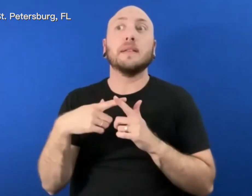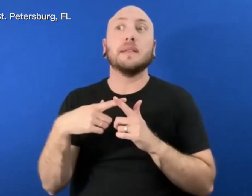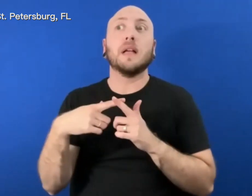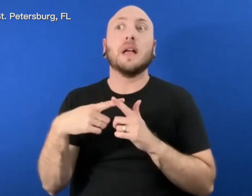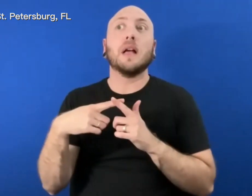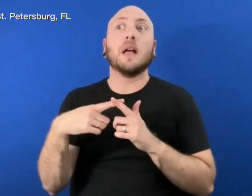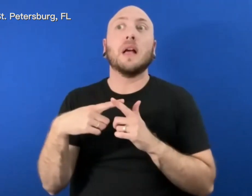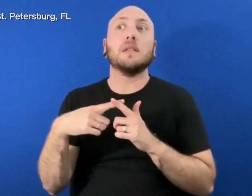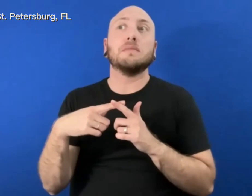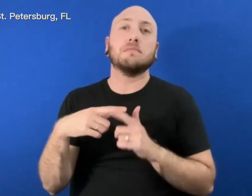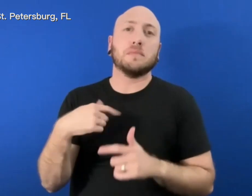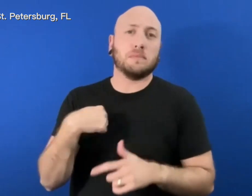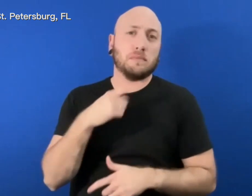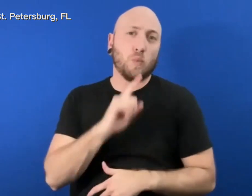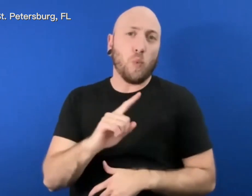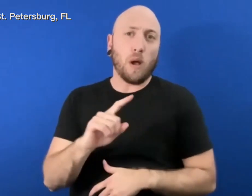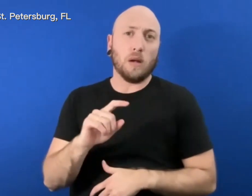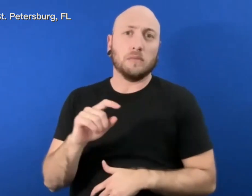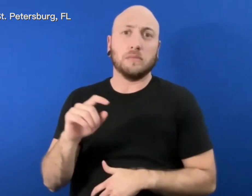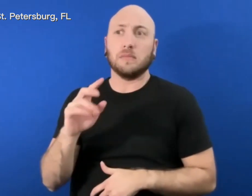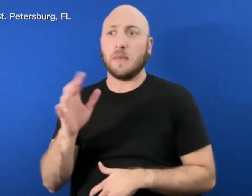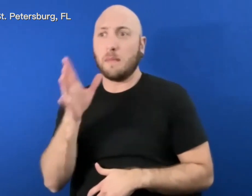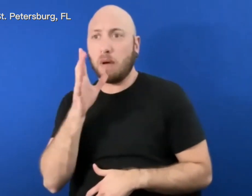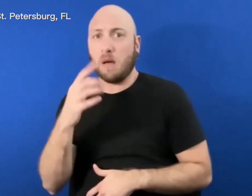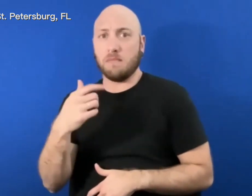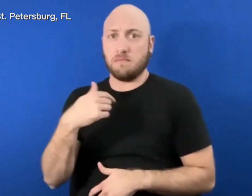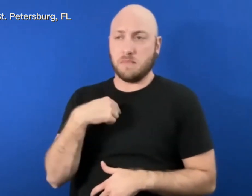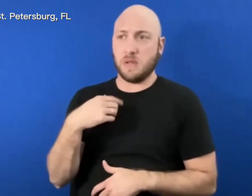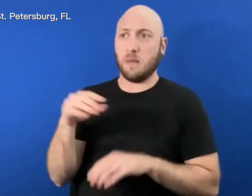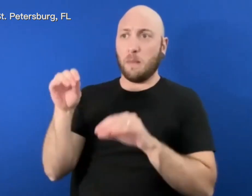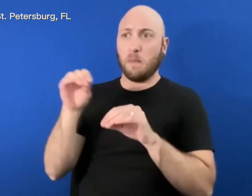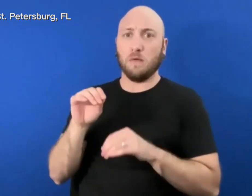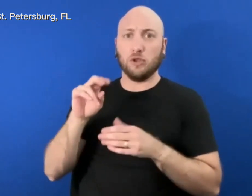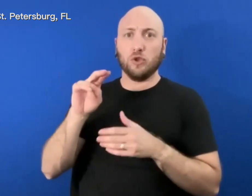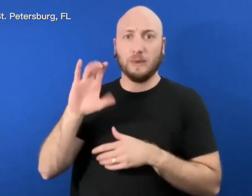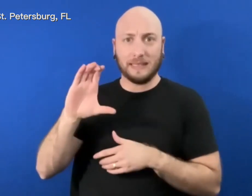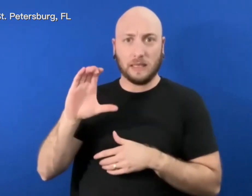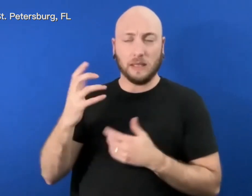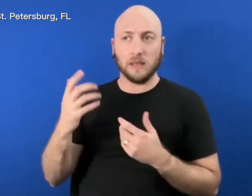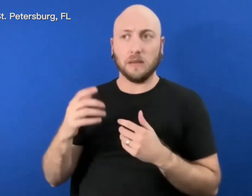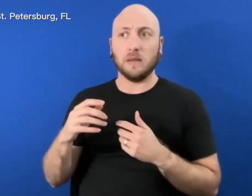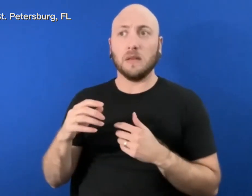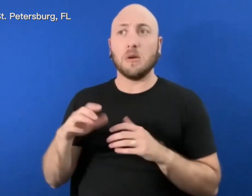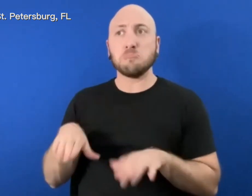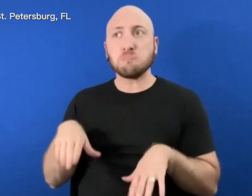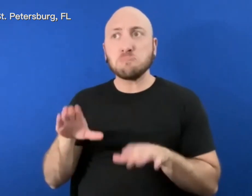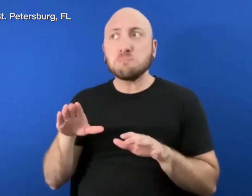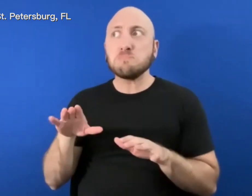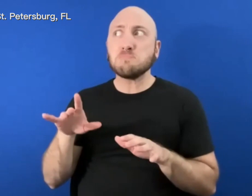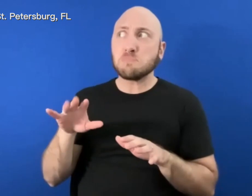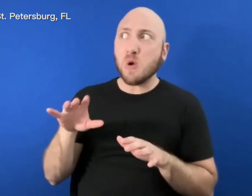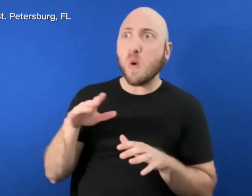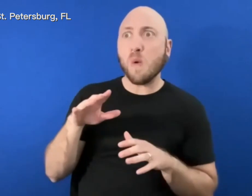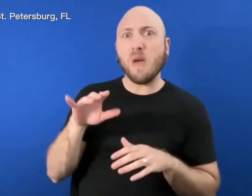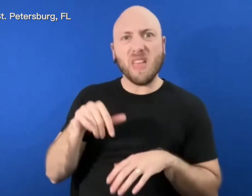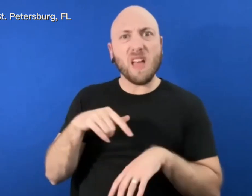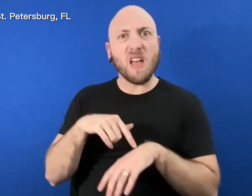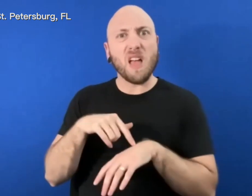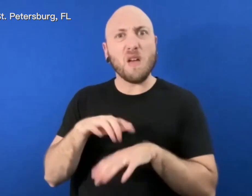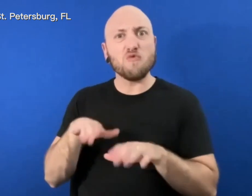I was like a year old. So I grew up the first like half of my life, like my childhood was growing up in New York